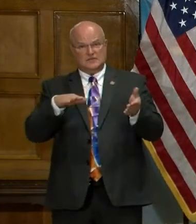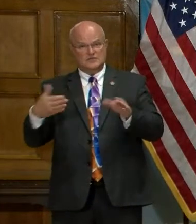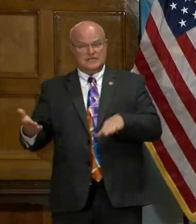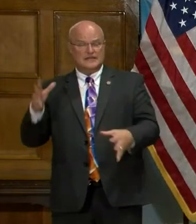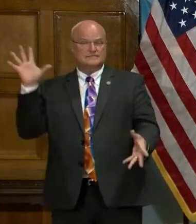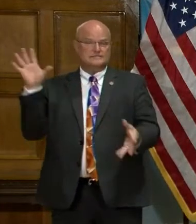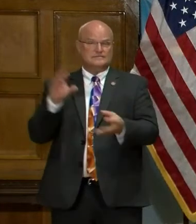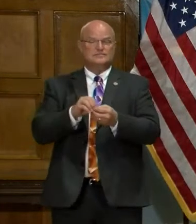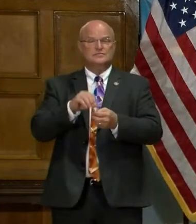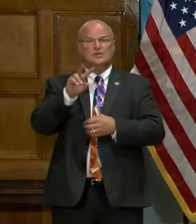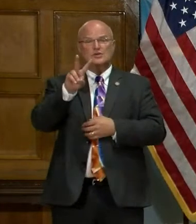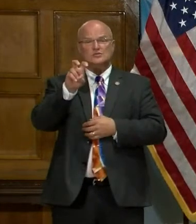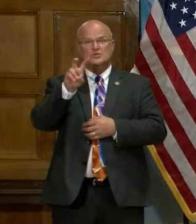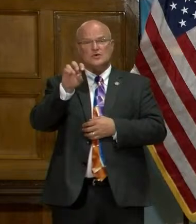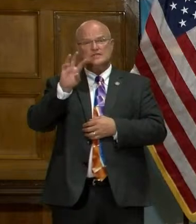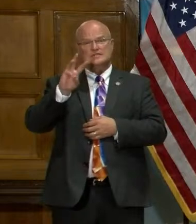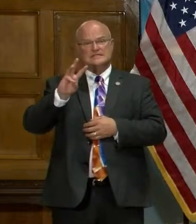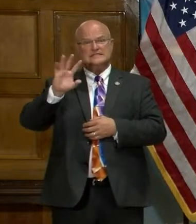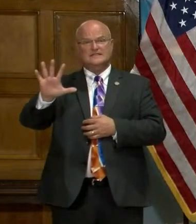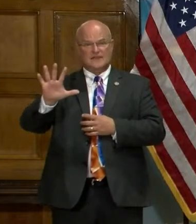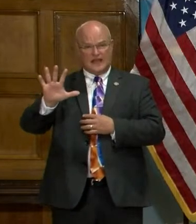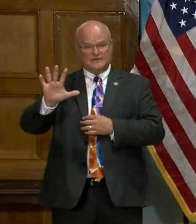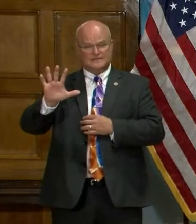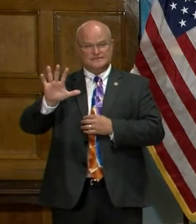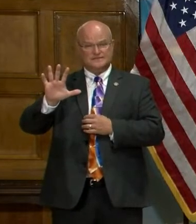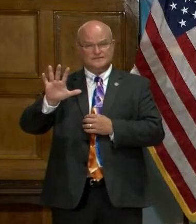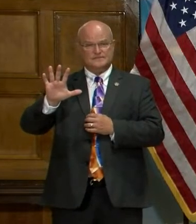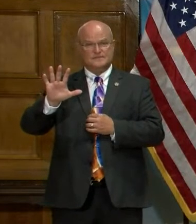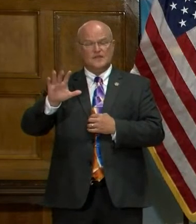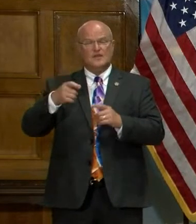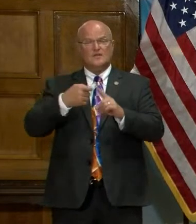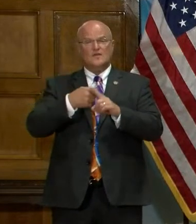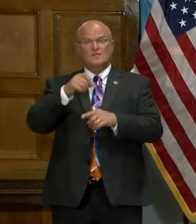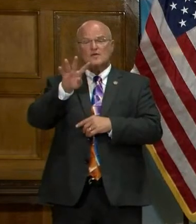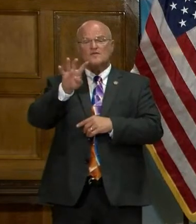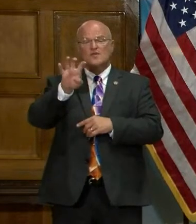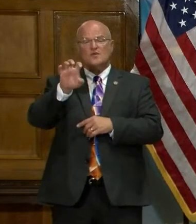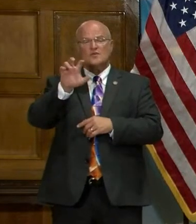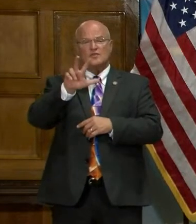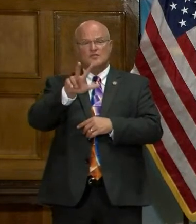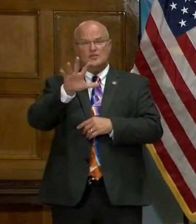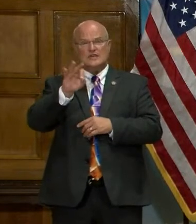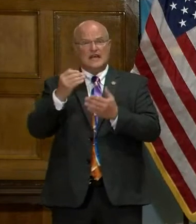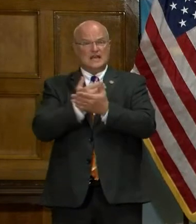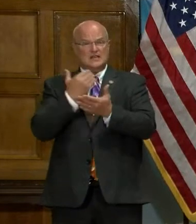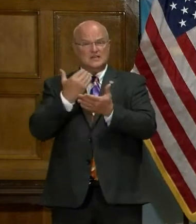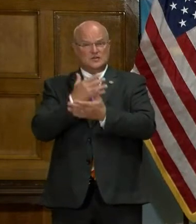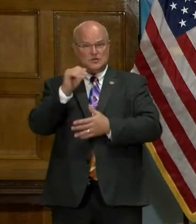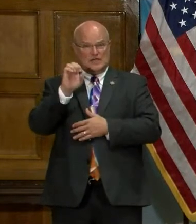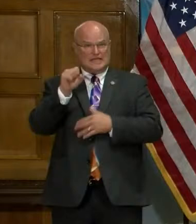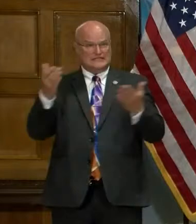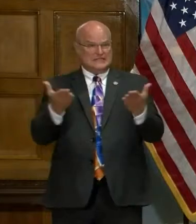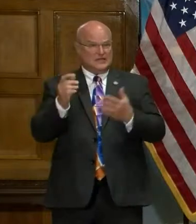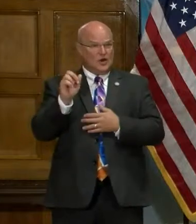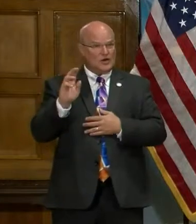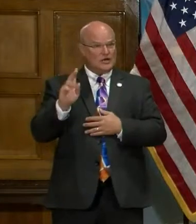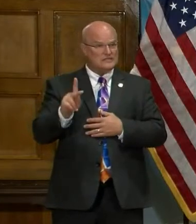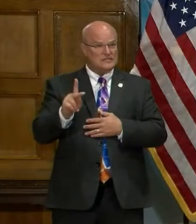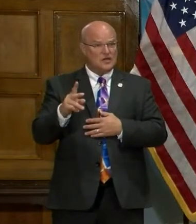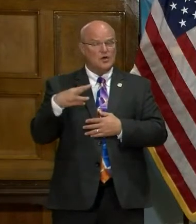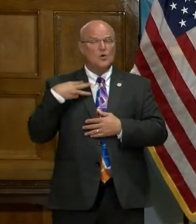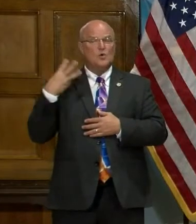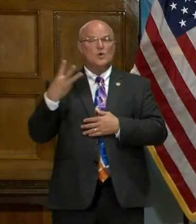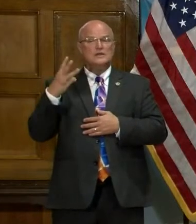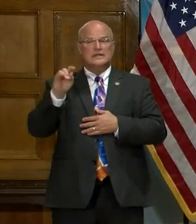That brings us to 265. Of the 439 new cases in Arkansas,